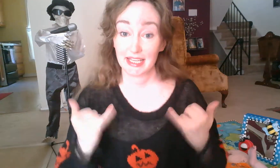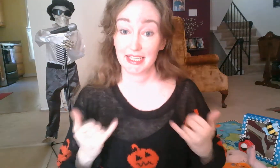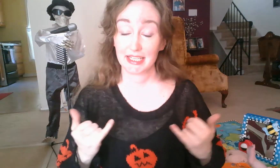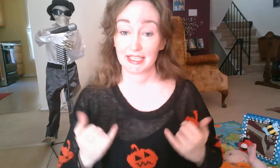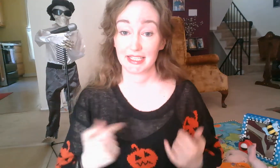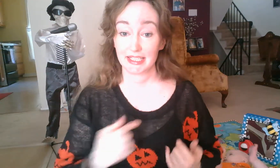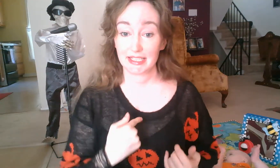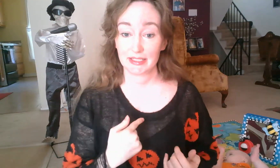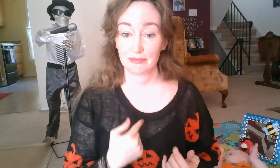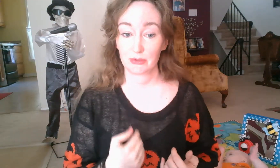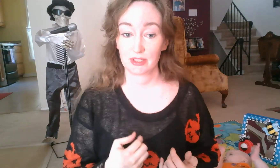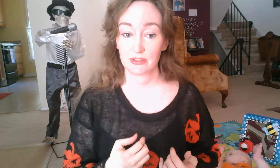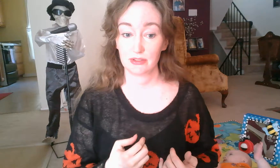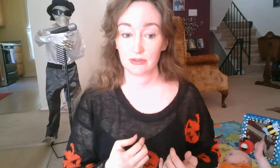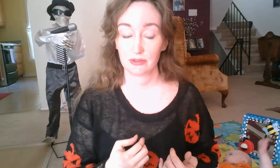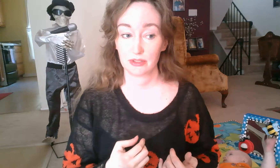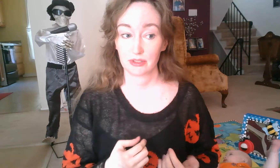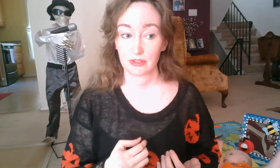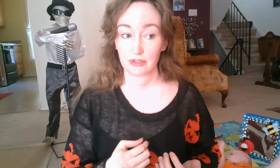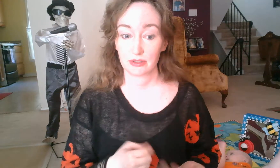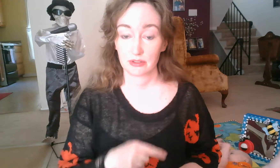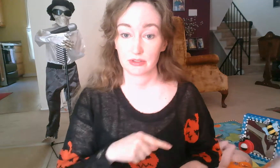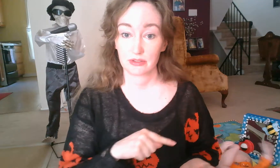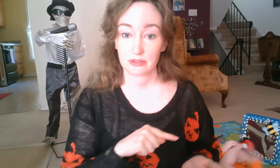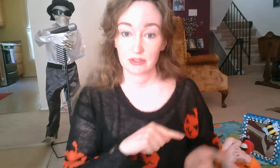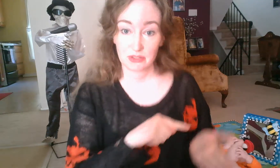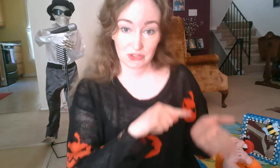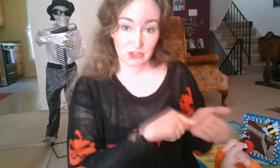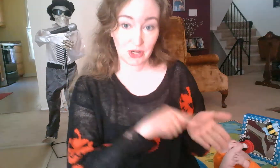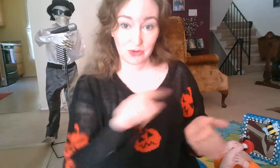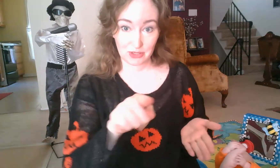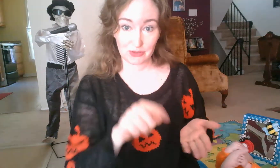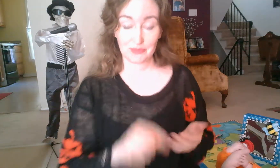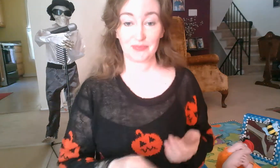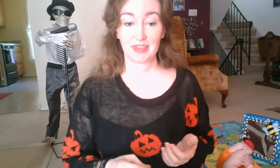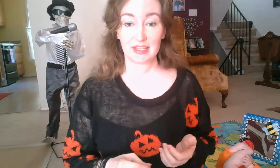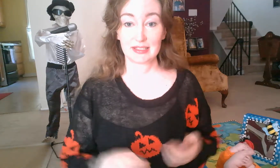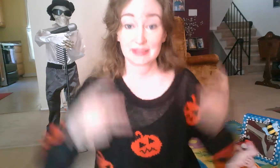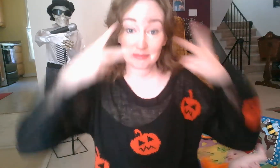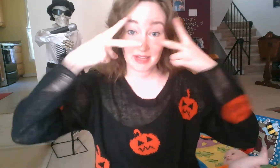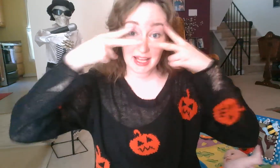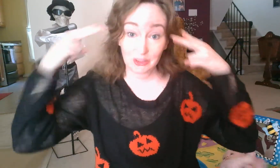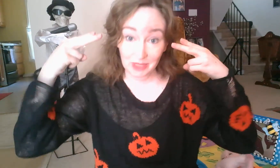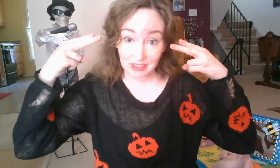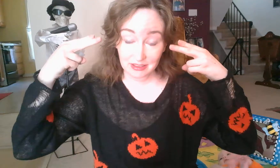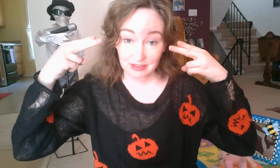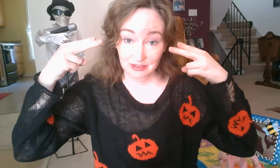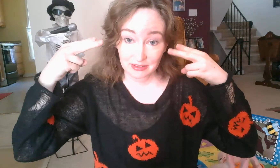today I am going to show you some Halloween